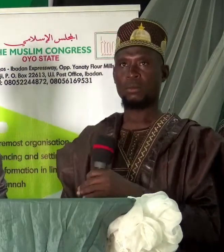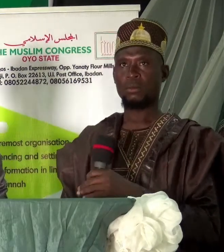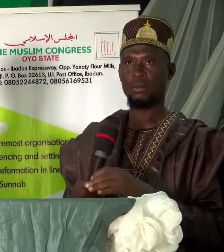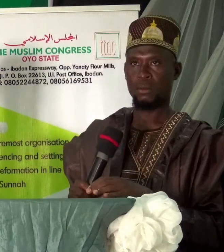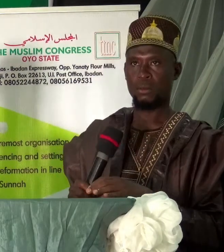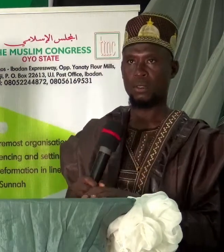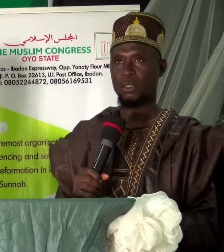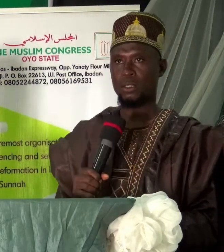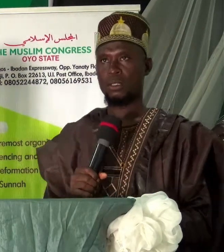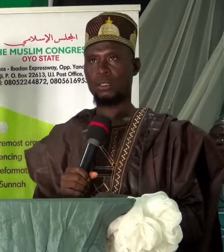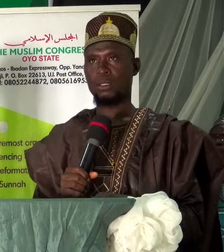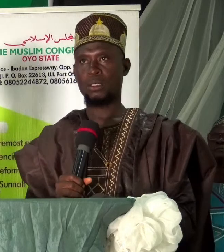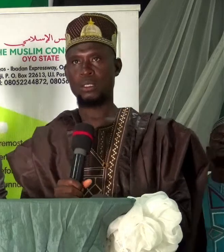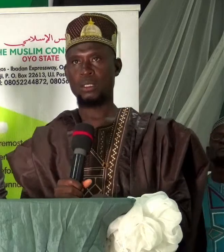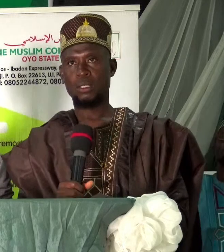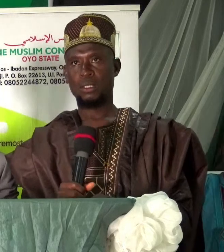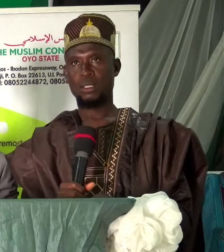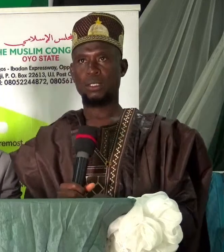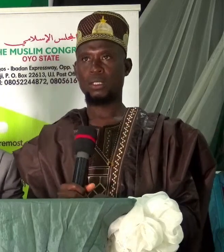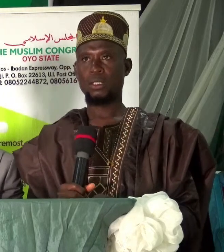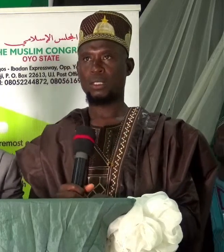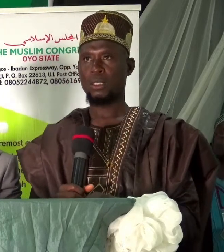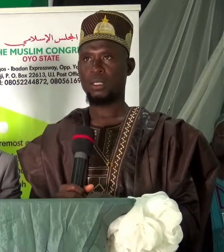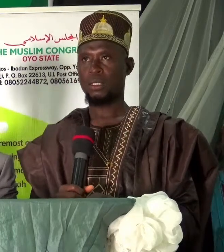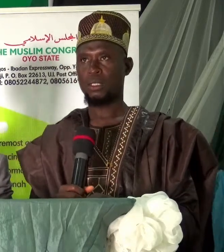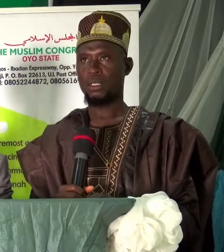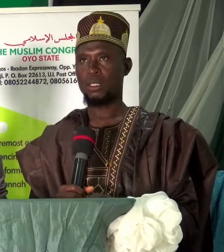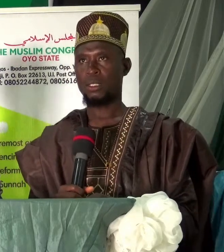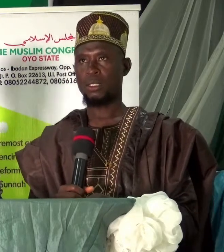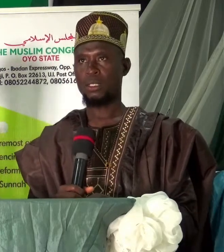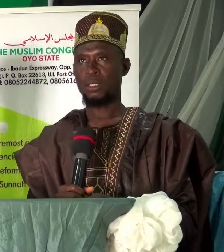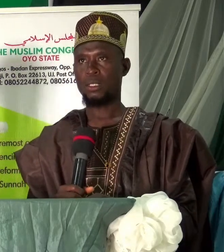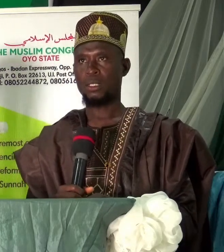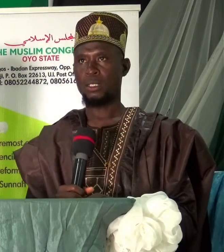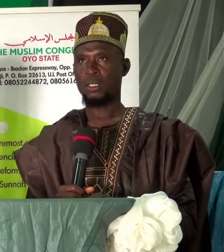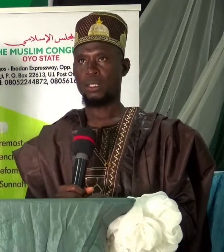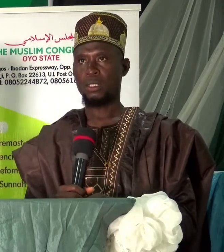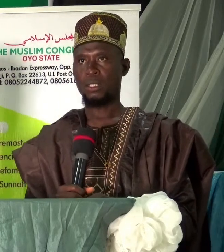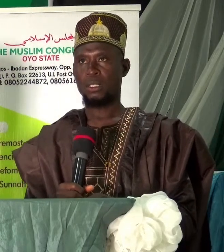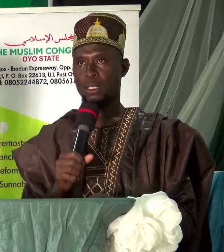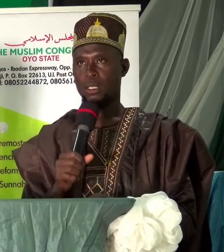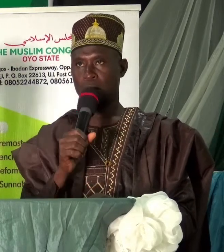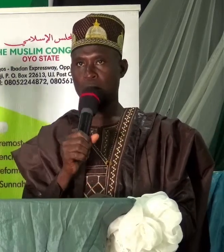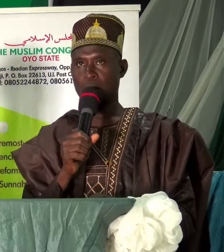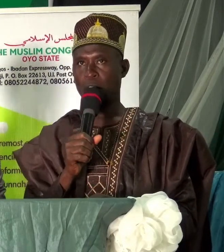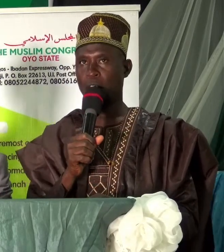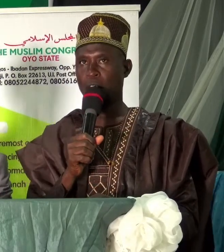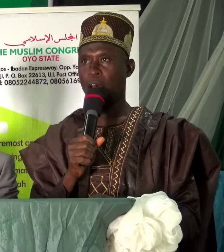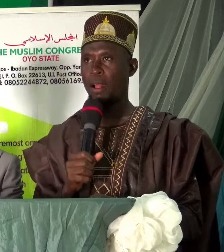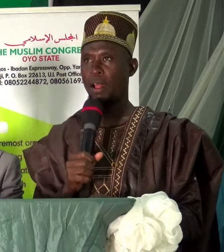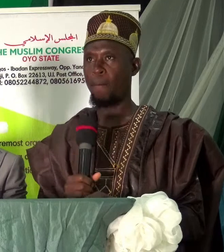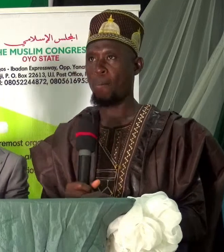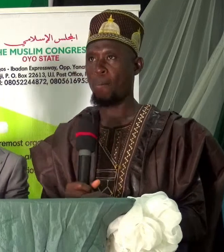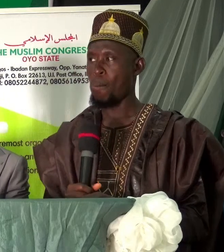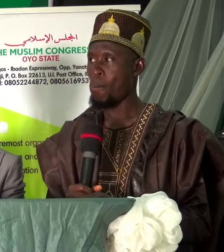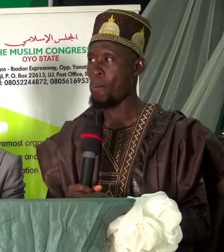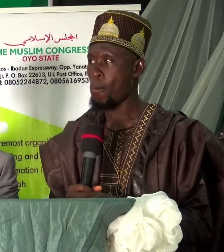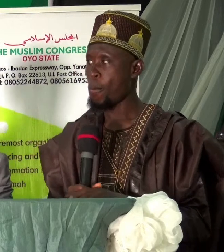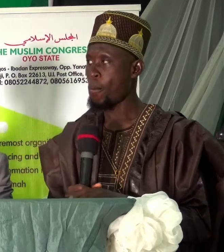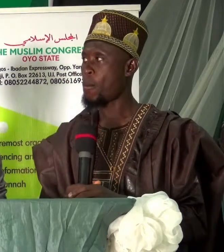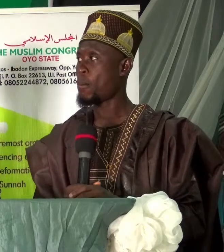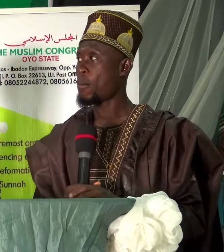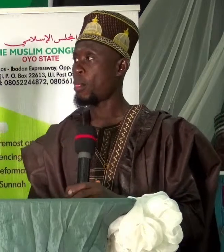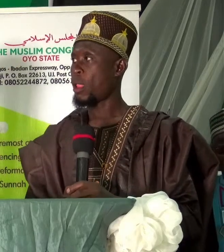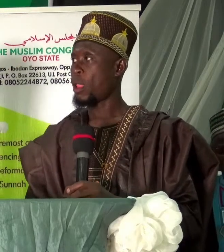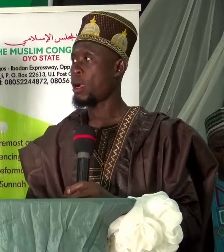Taiwo Bangdala FCA, who is going to meet us here in a few moments, inshallah. And on behalf